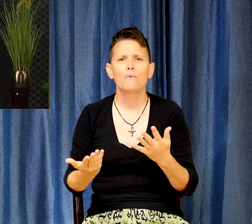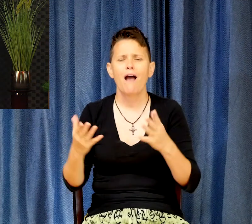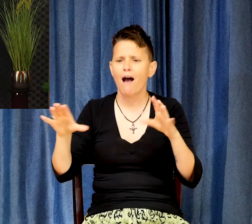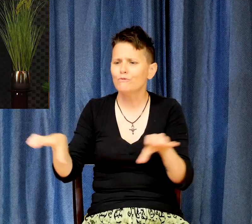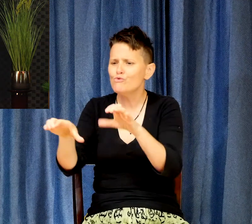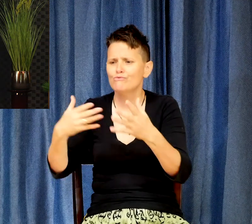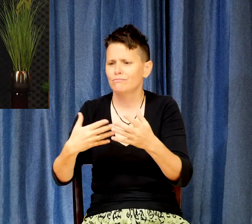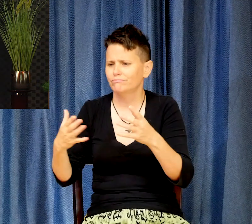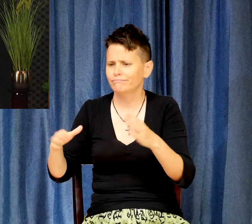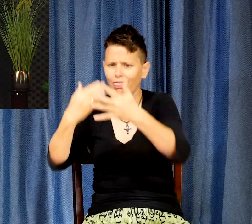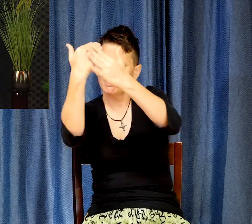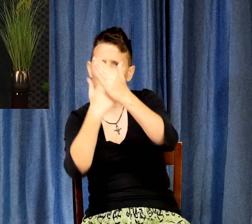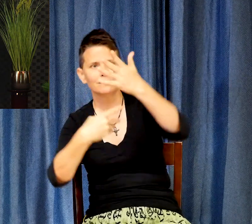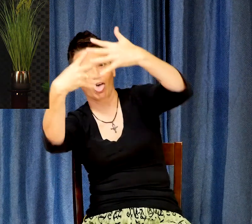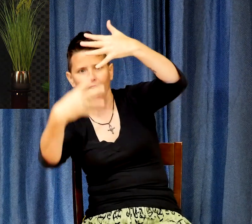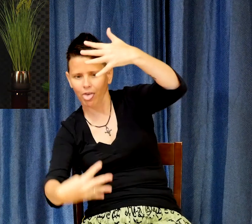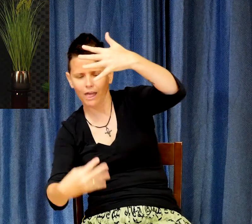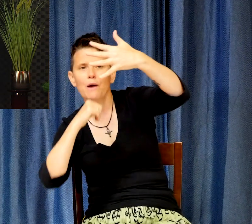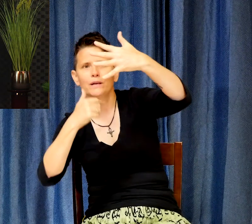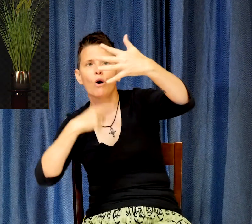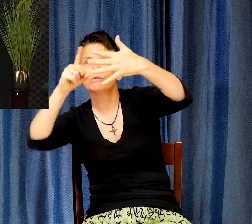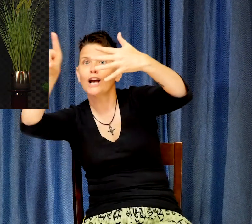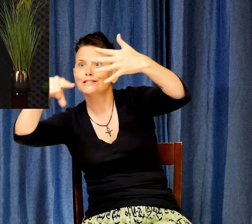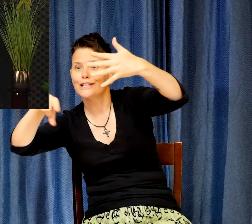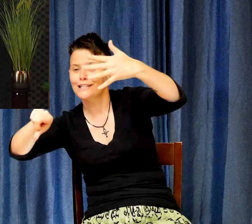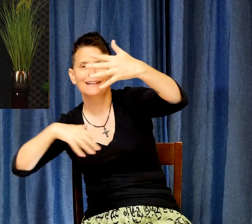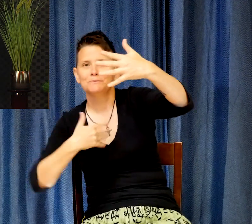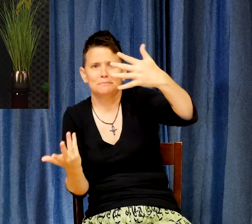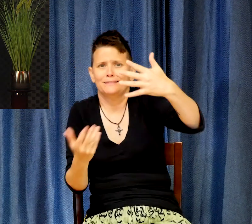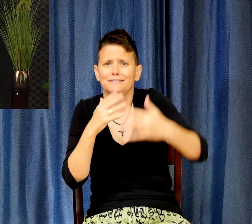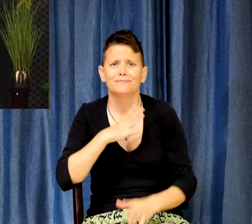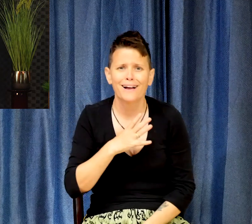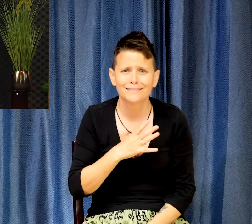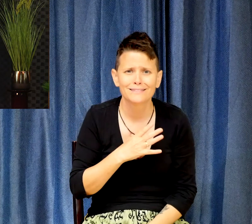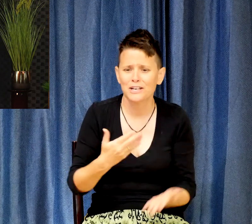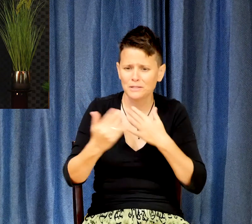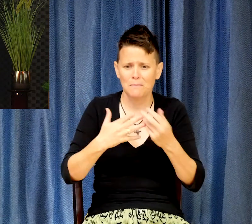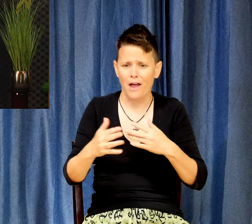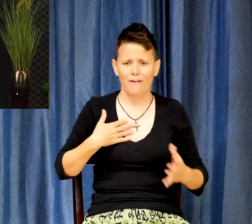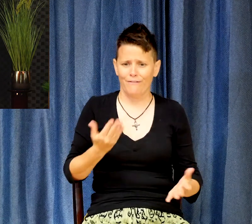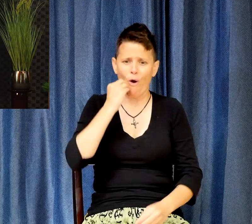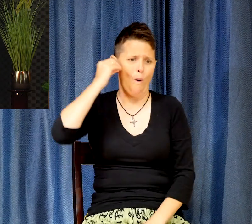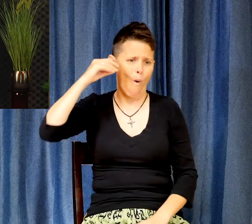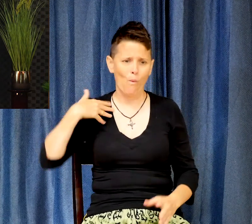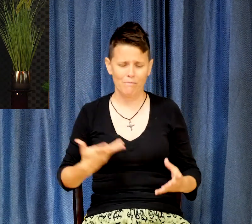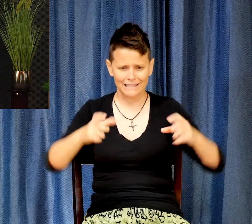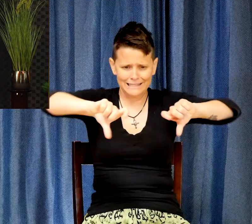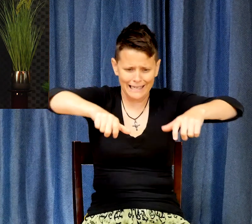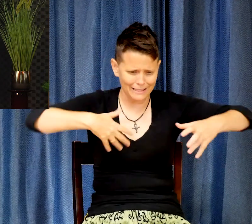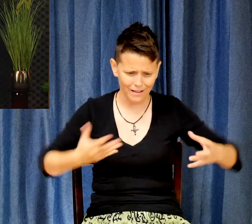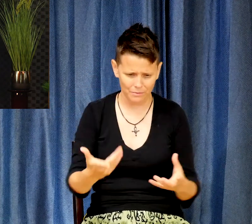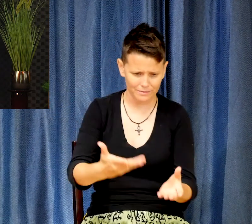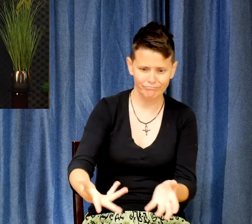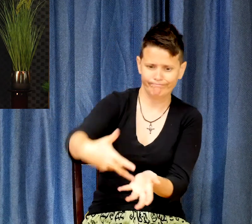in the sink. We don't have to get it all done. We don't have to be perfect. We are worthy of love as we are, right where